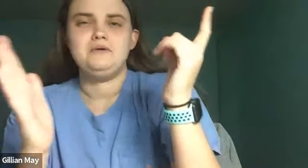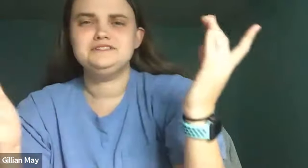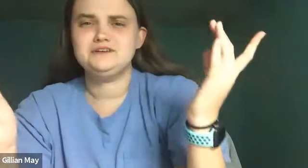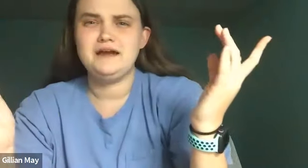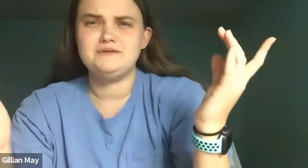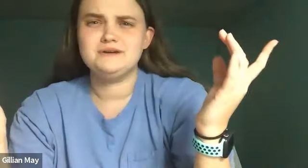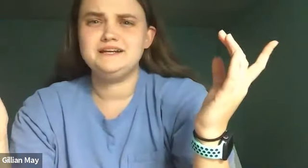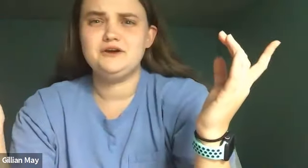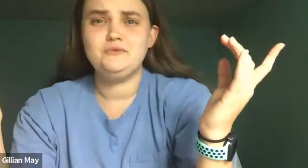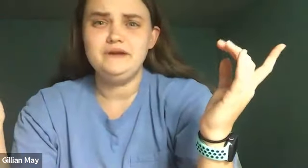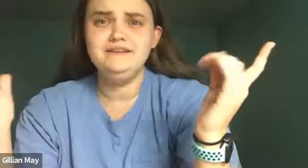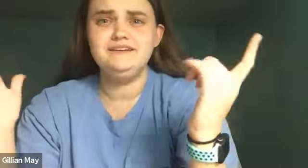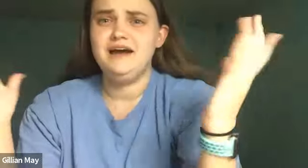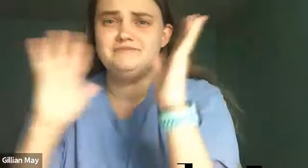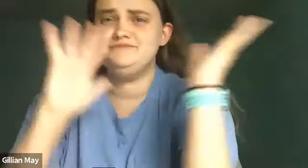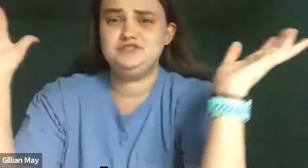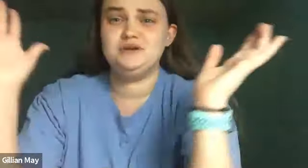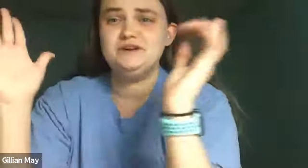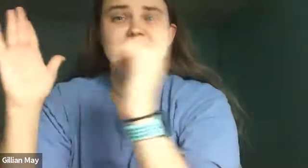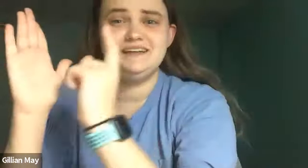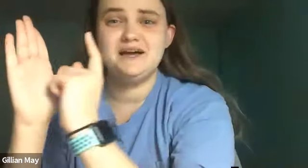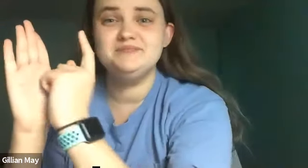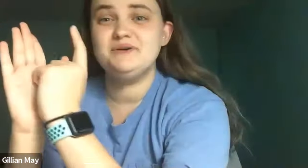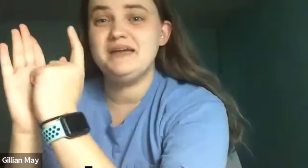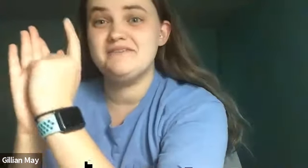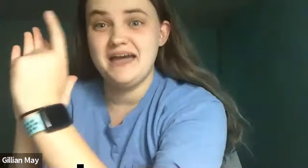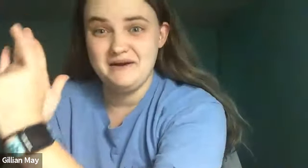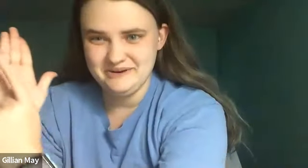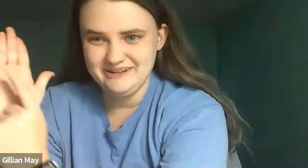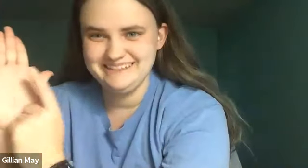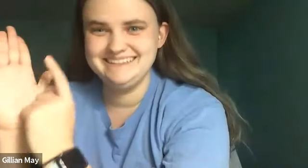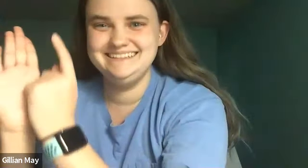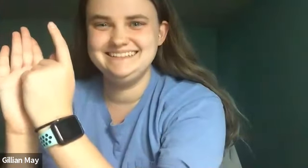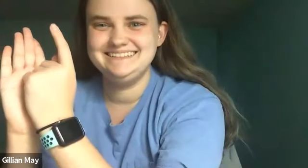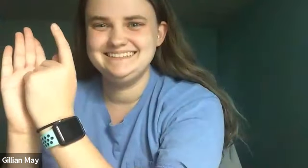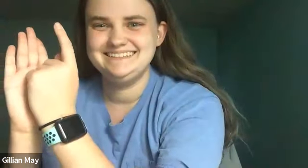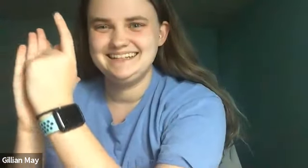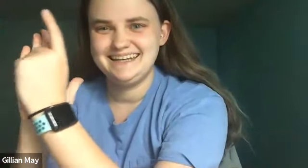Hour, sorry, I was ready to go to week. I'm jumping on my times, but we have hour.